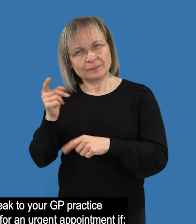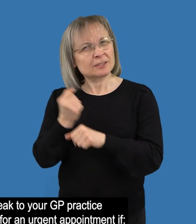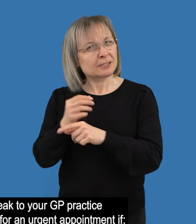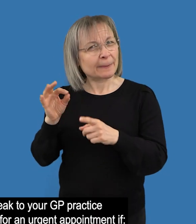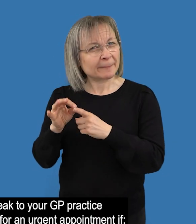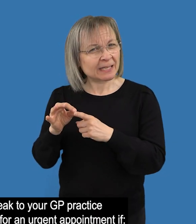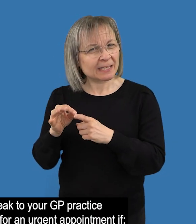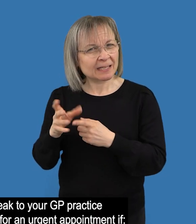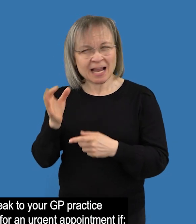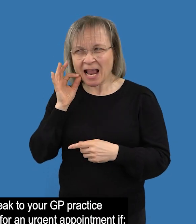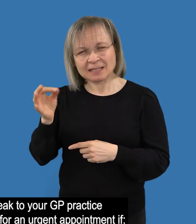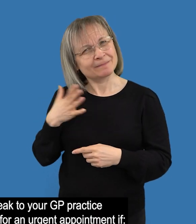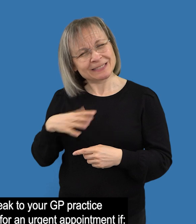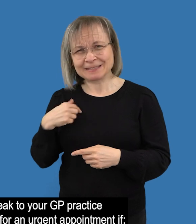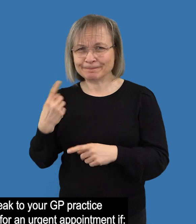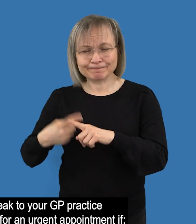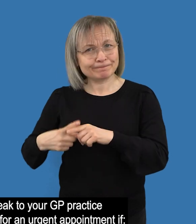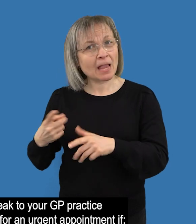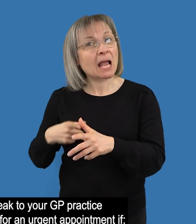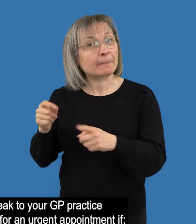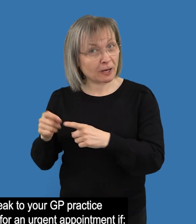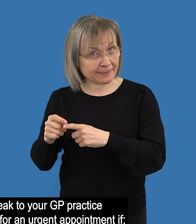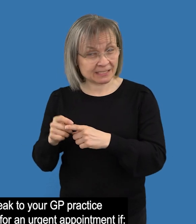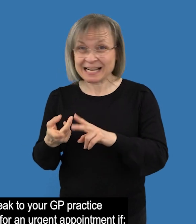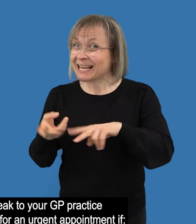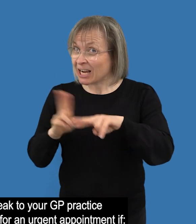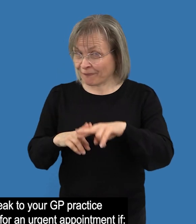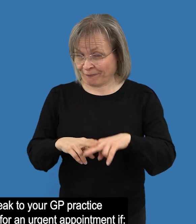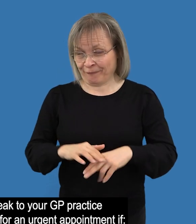Speak to your GP practice and ask for an urgent appointment if